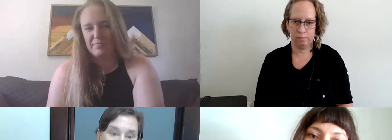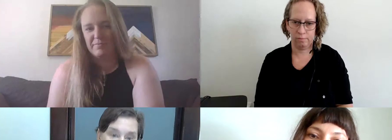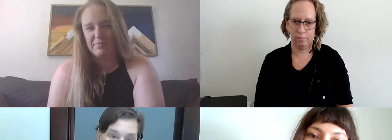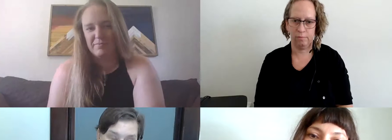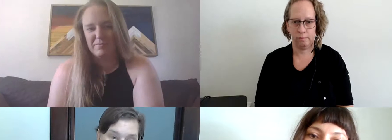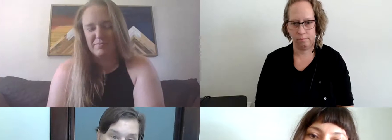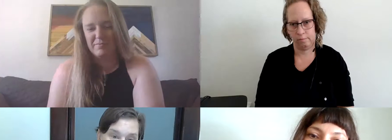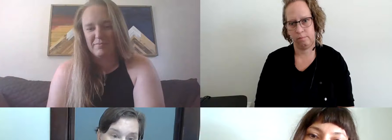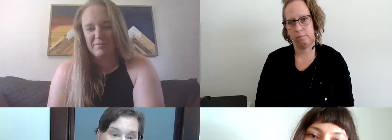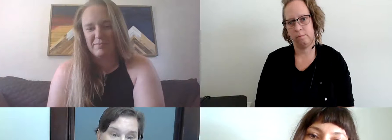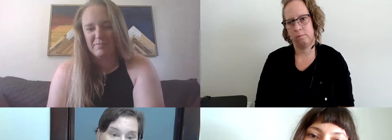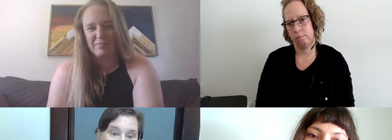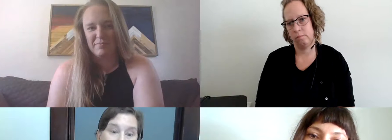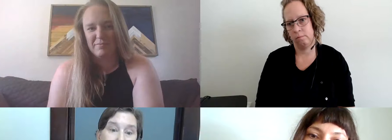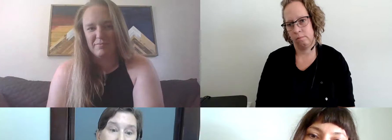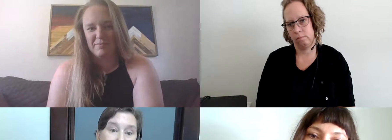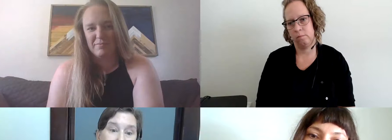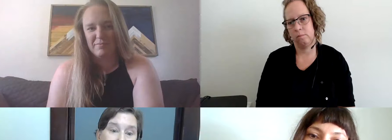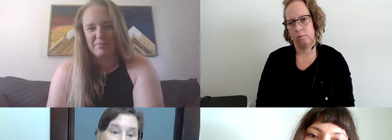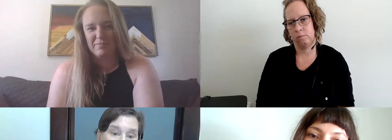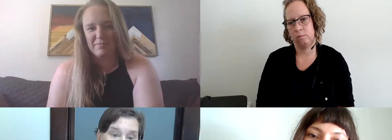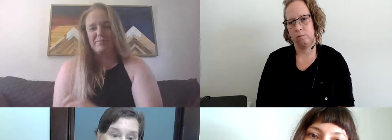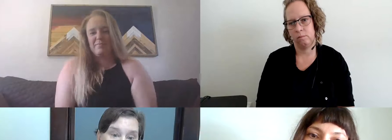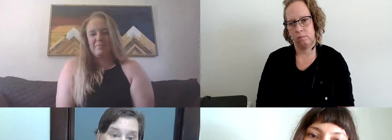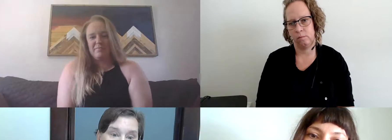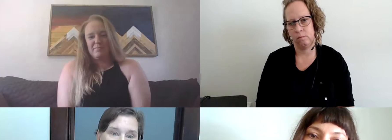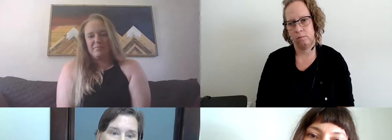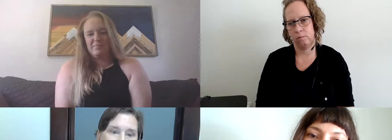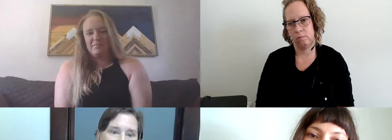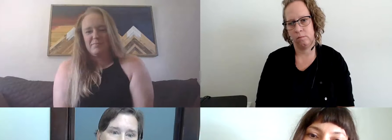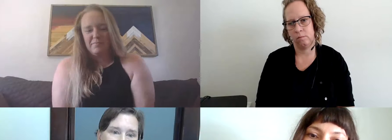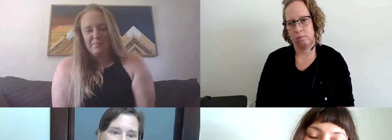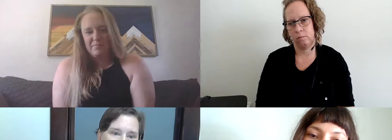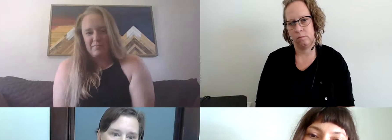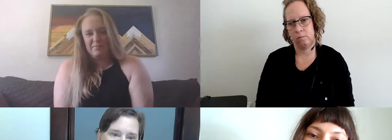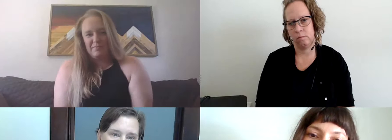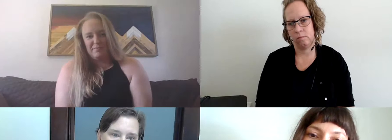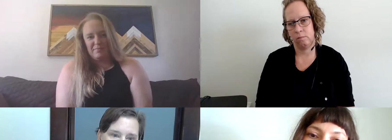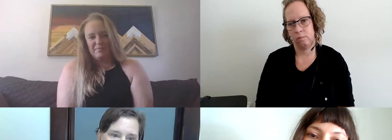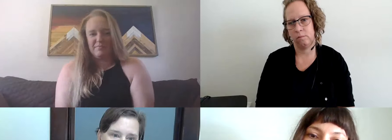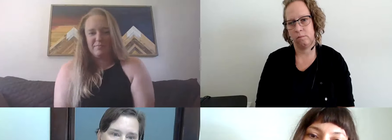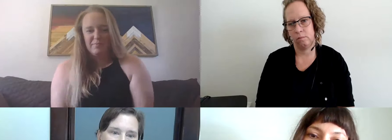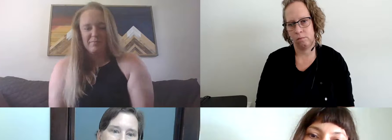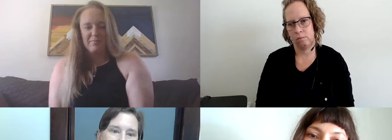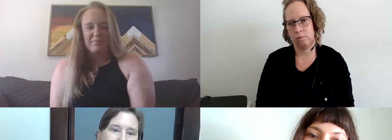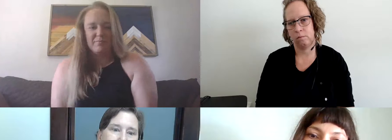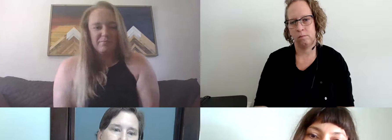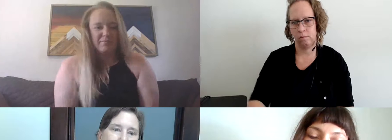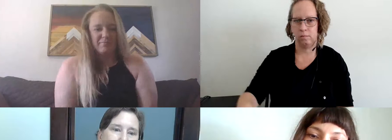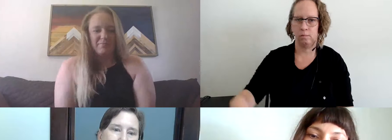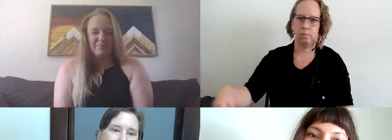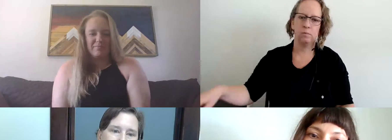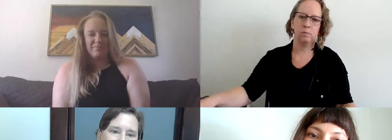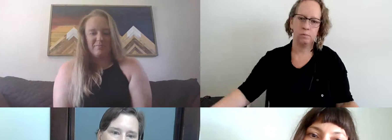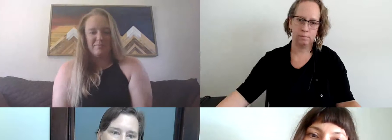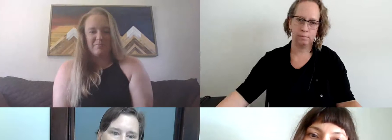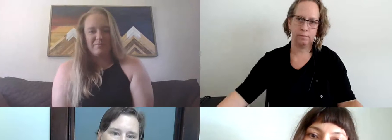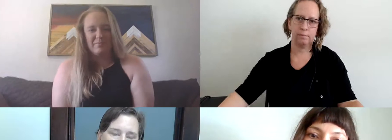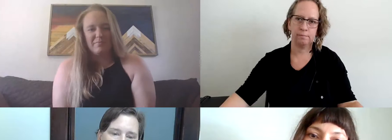remote interpreting, so VRS and VRI. VRI is for in-person meetings, and speech